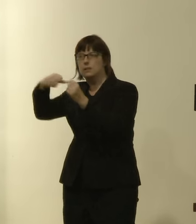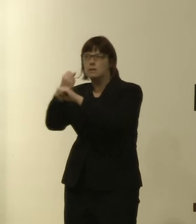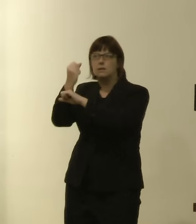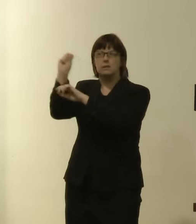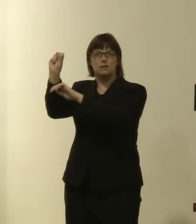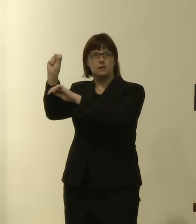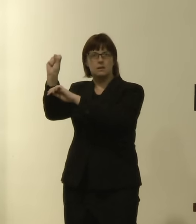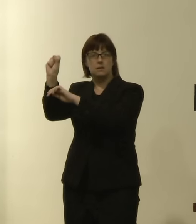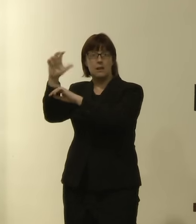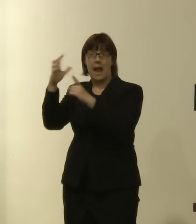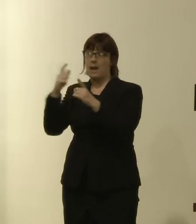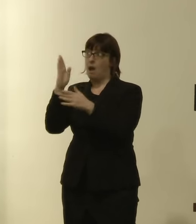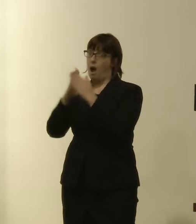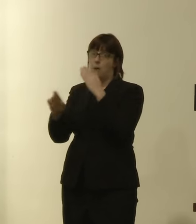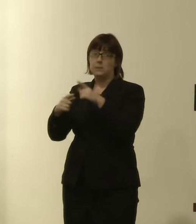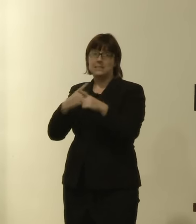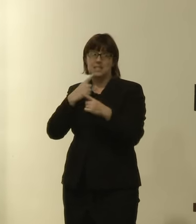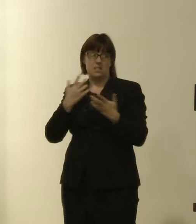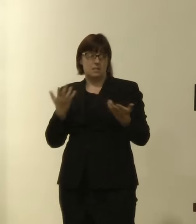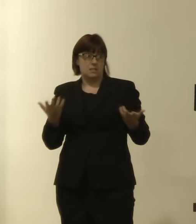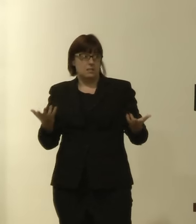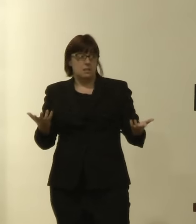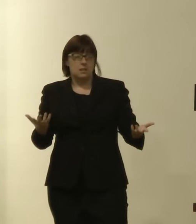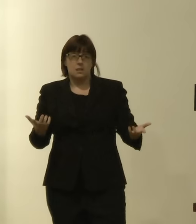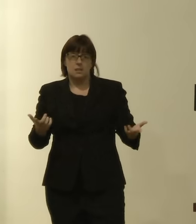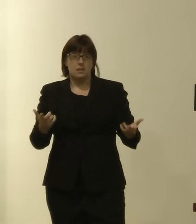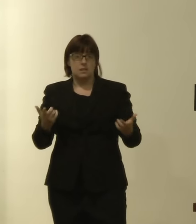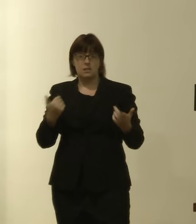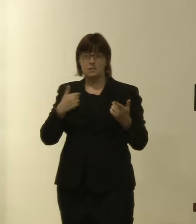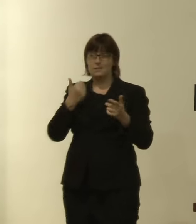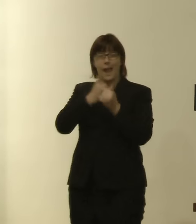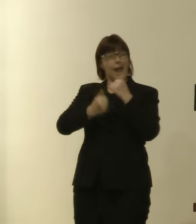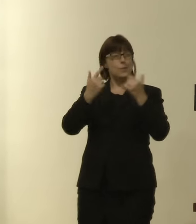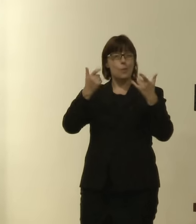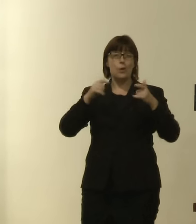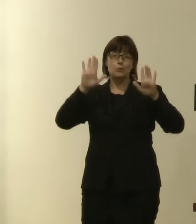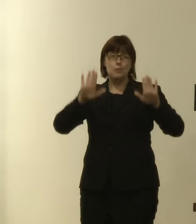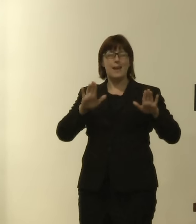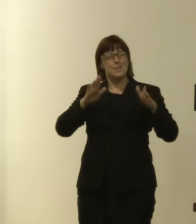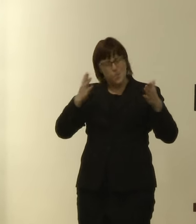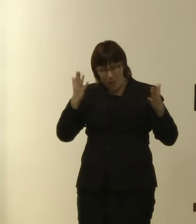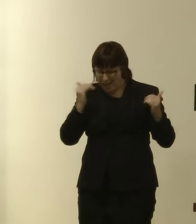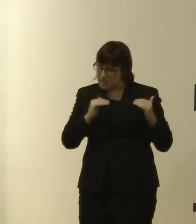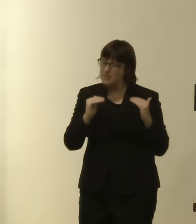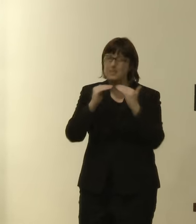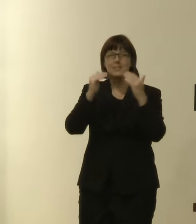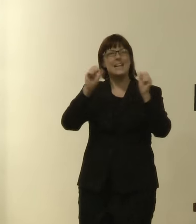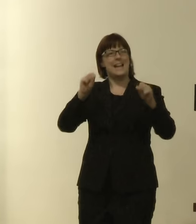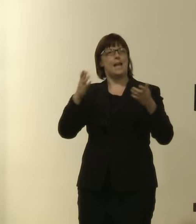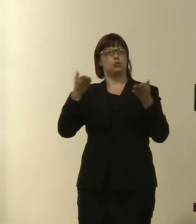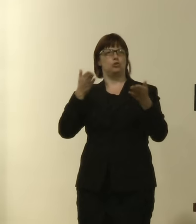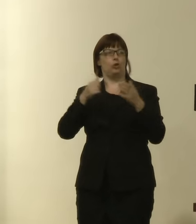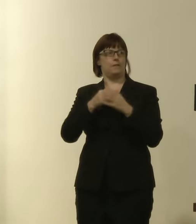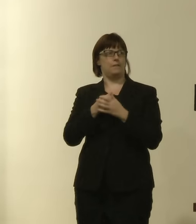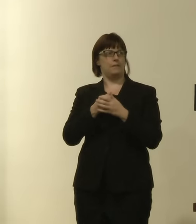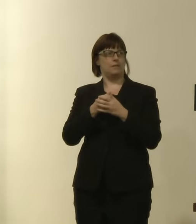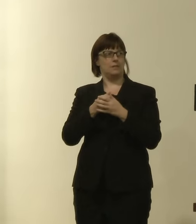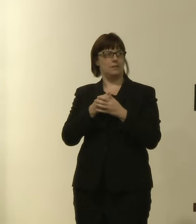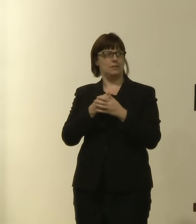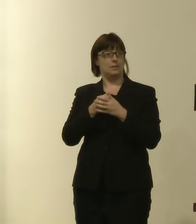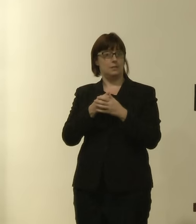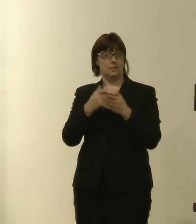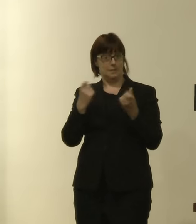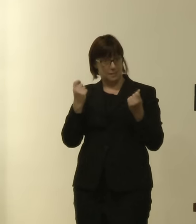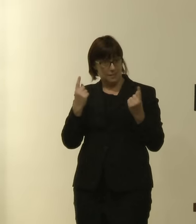then he's humble. He said, anybody can be great because anybody can serve. And I know after my